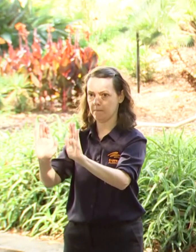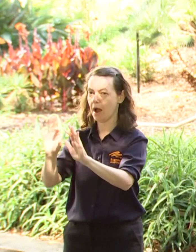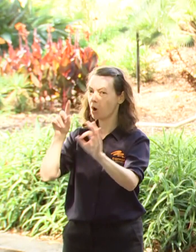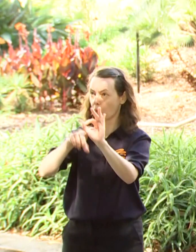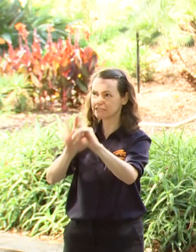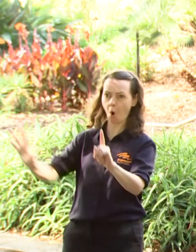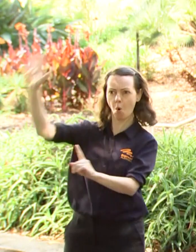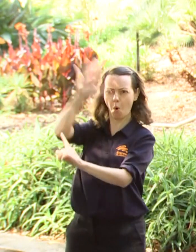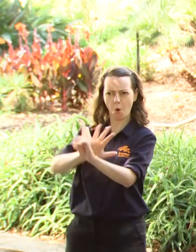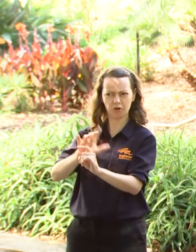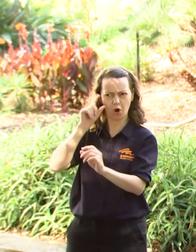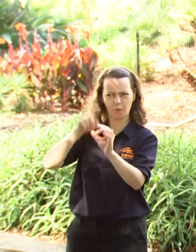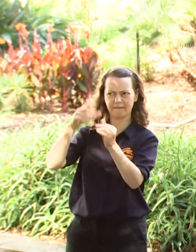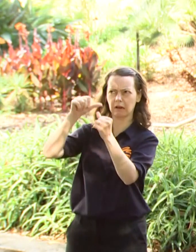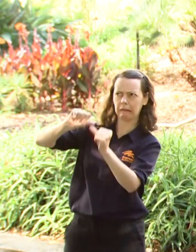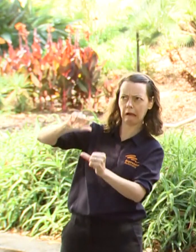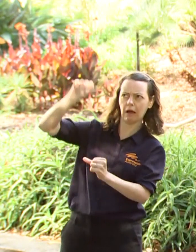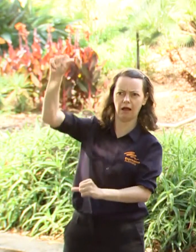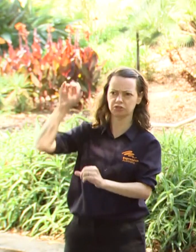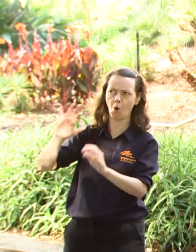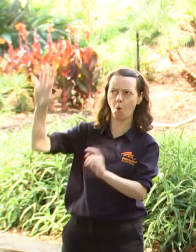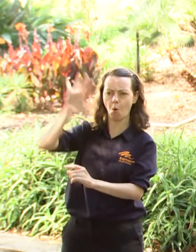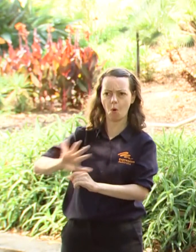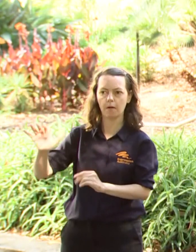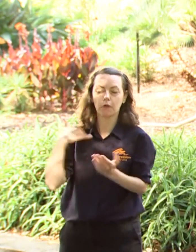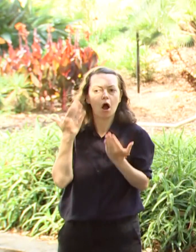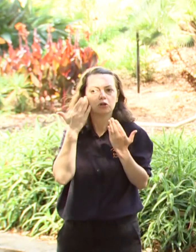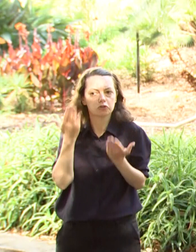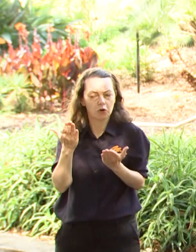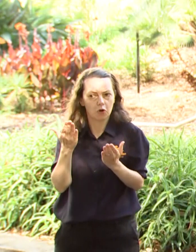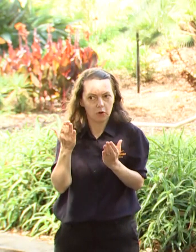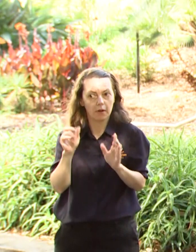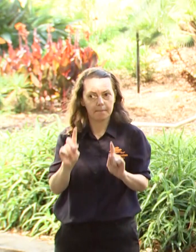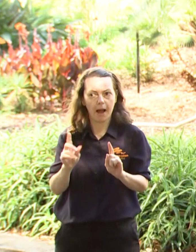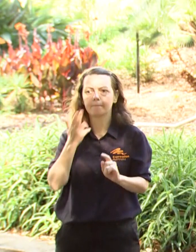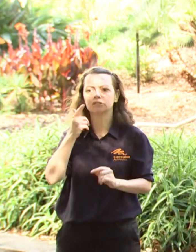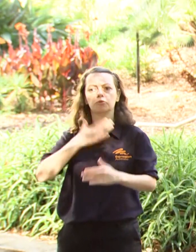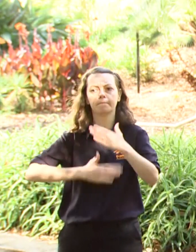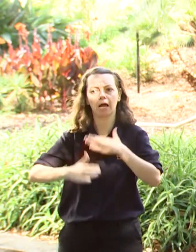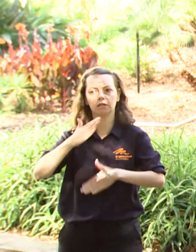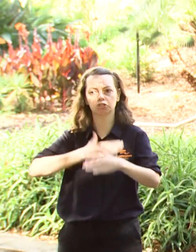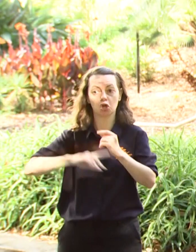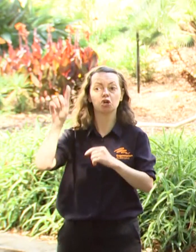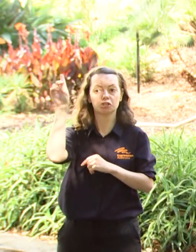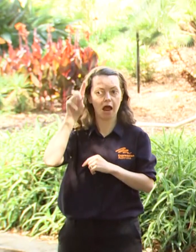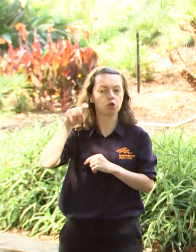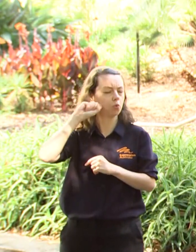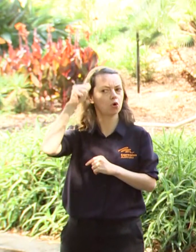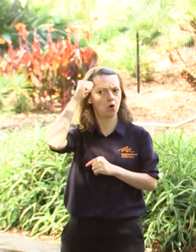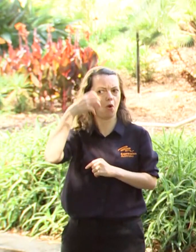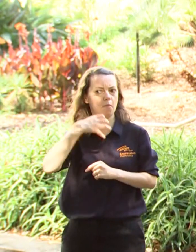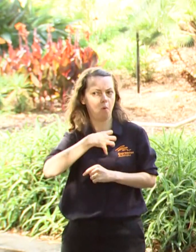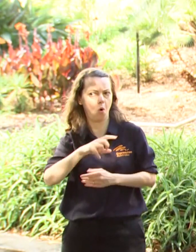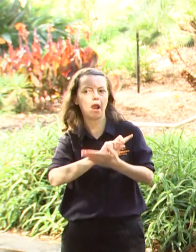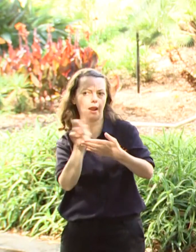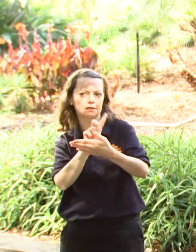Queensland. But again, I know I wish I could provide you with that definitive answer right now, but if everyone can just be patient, we'll work through this in a methodical way,